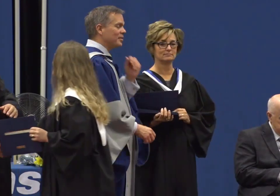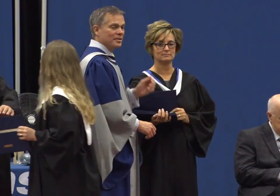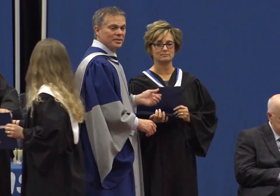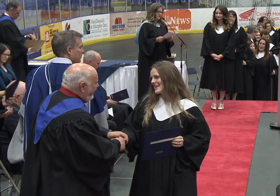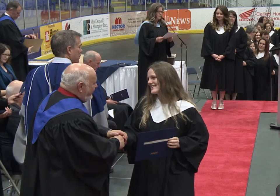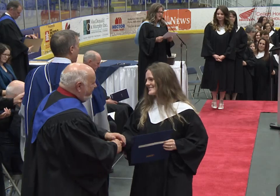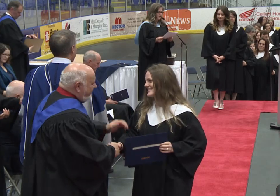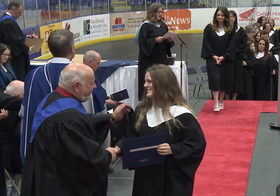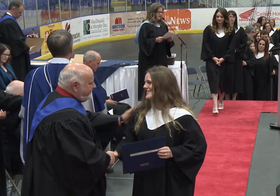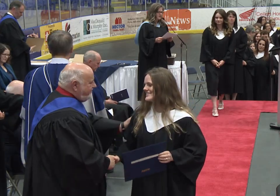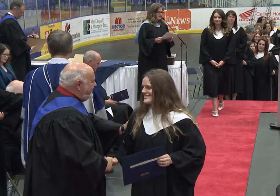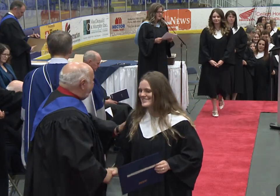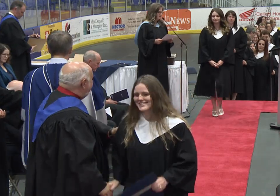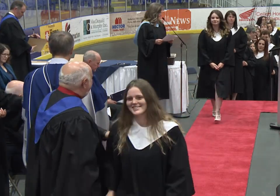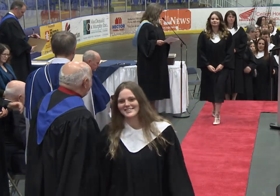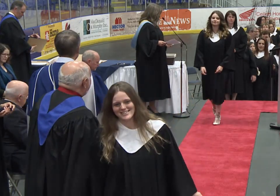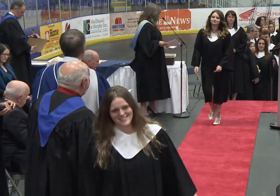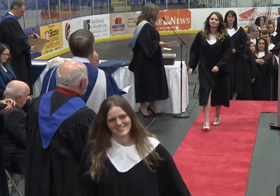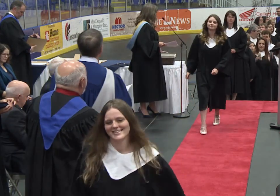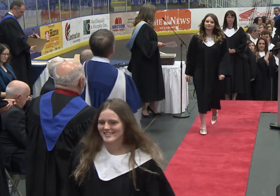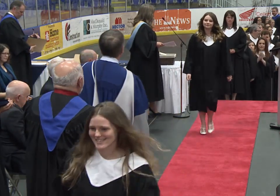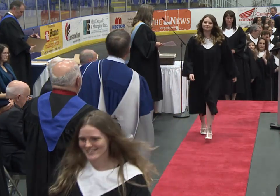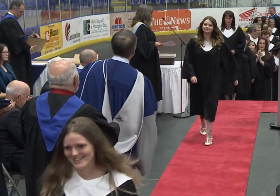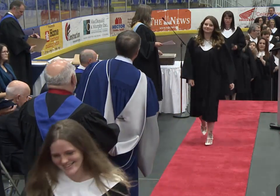Savannah McCachran, with honors.